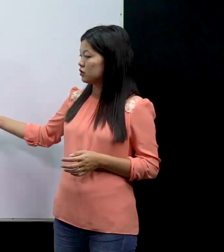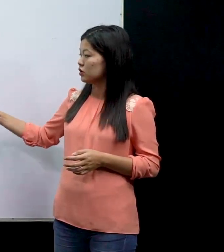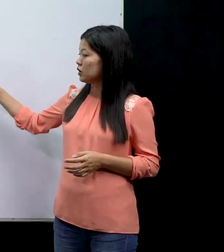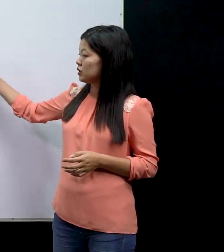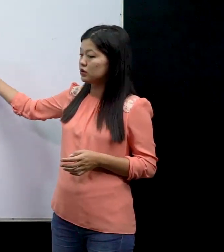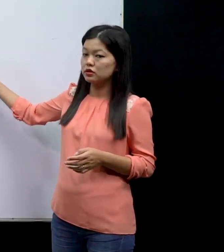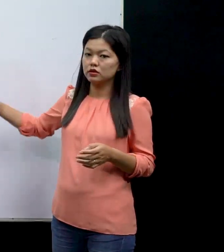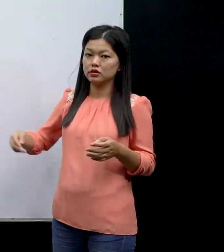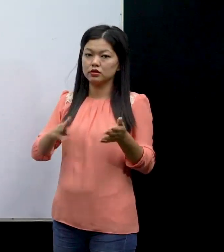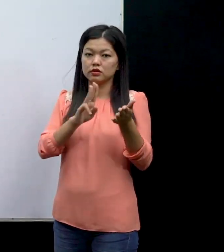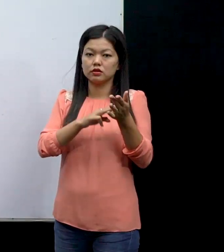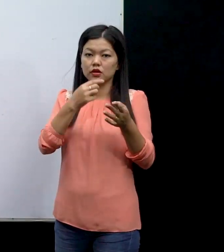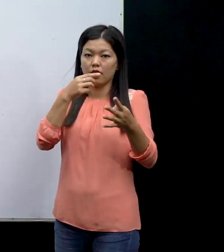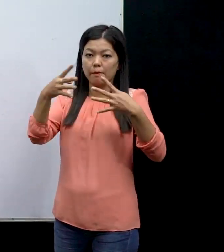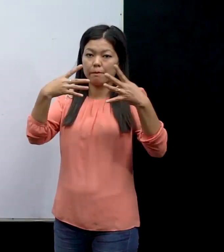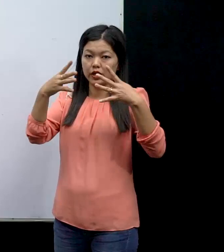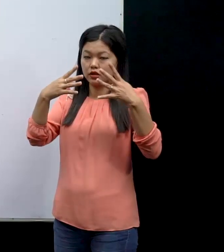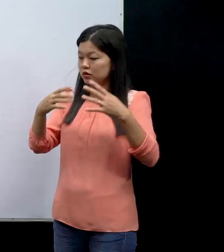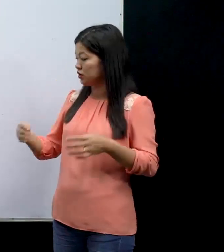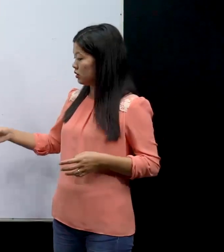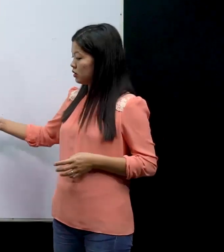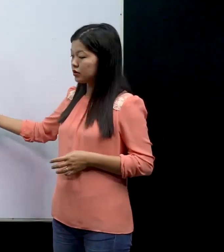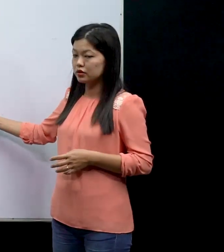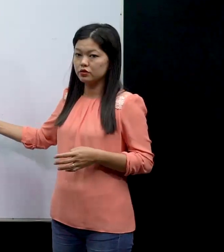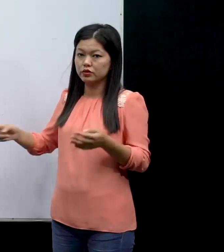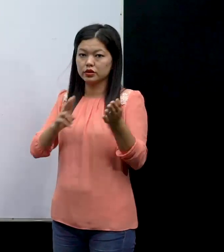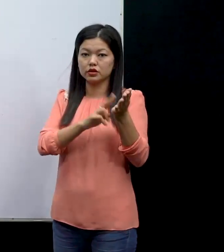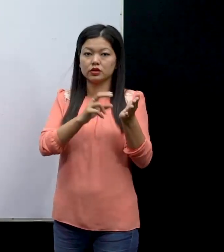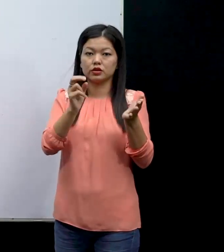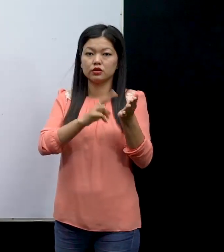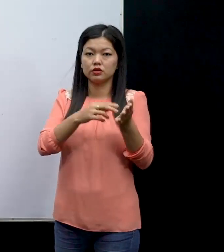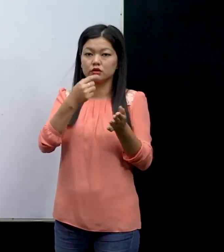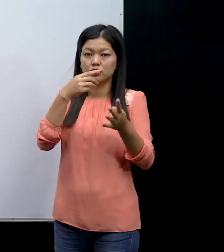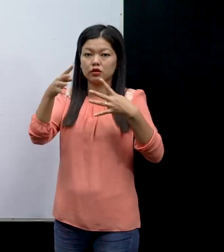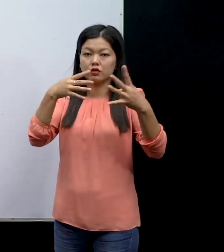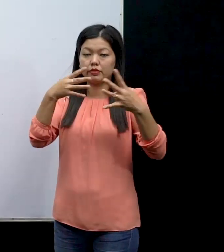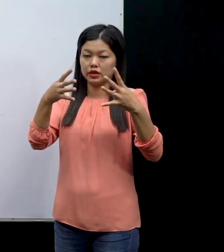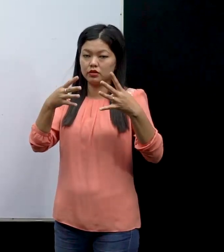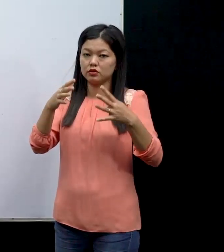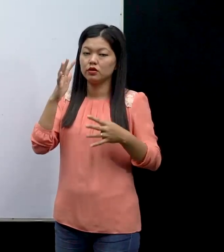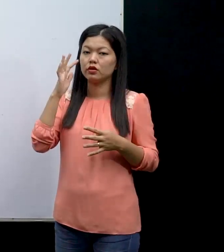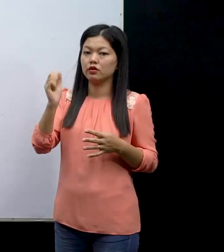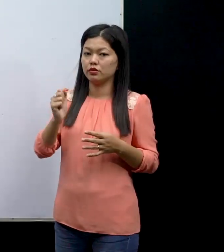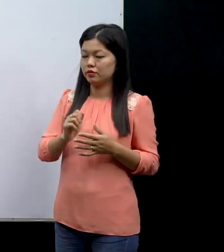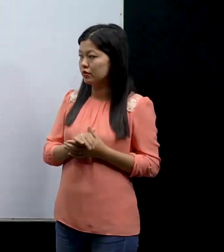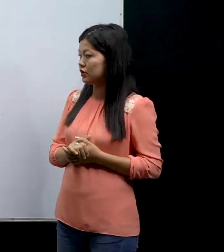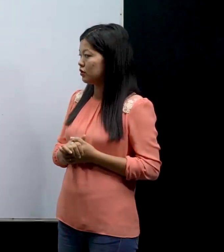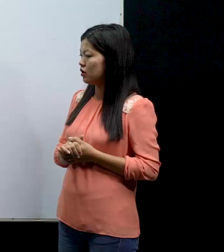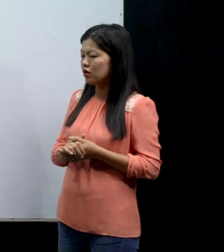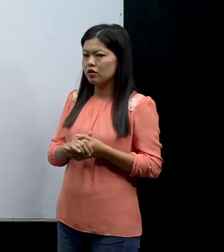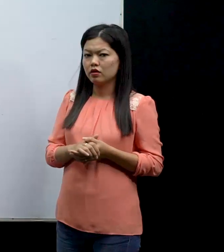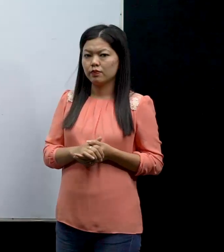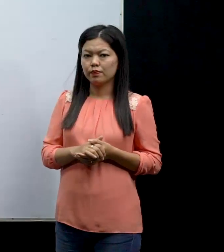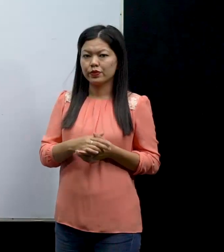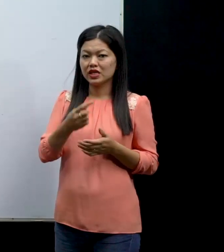are some simple steps, and here, you should remember that for metals it will be a positive